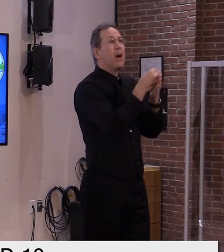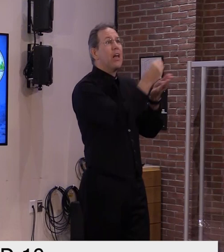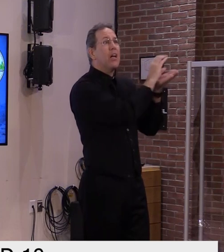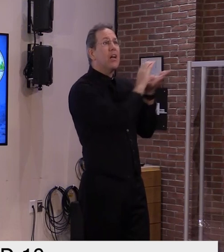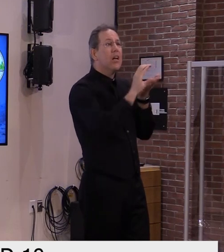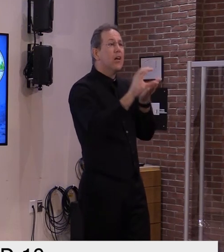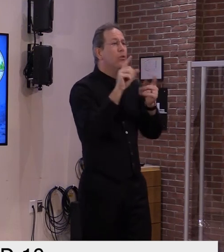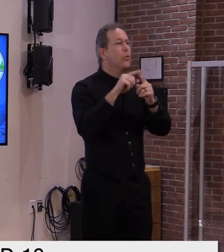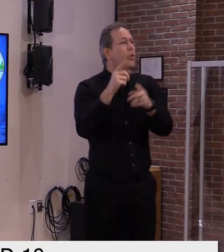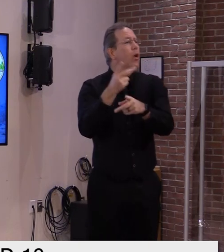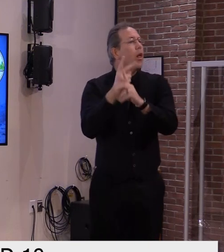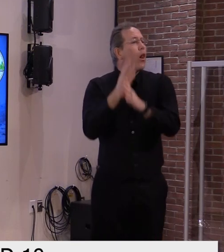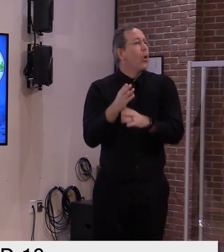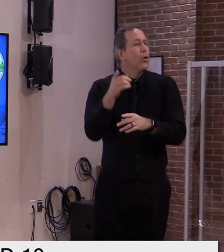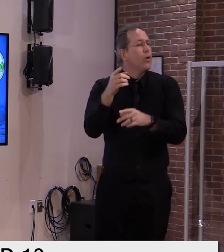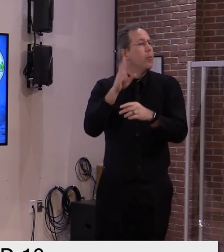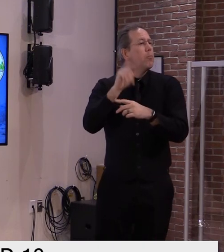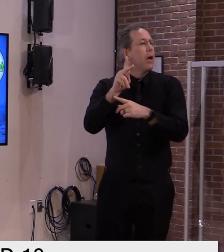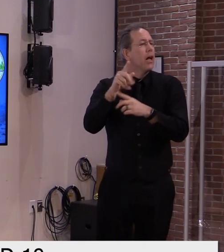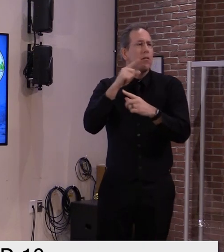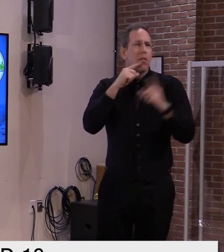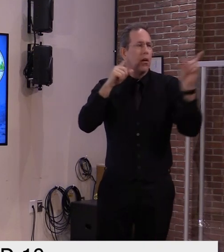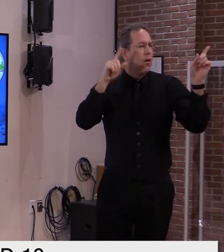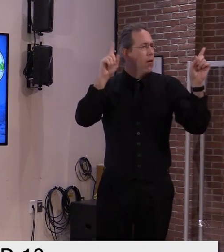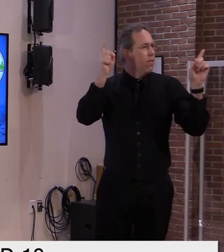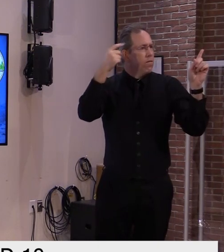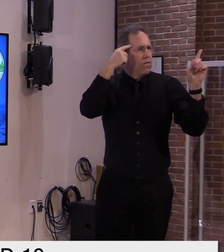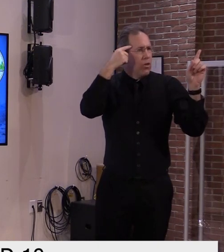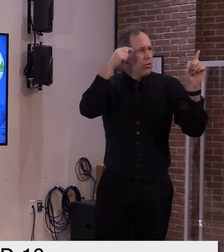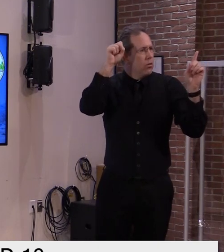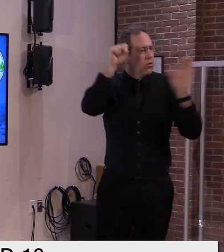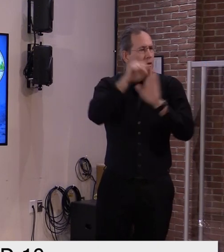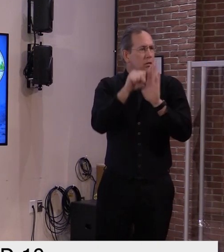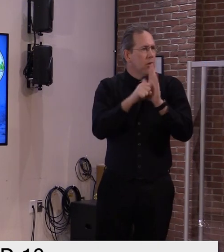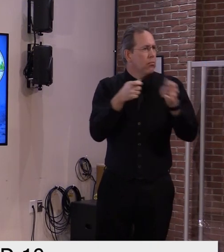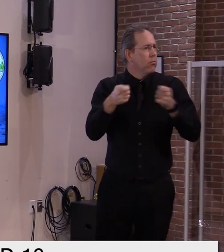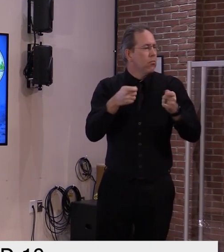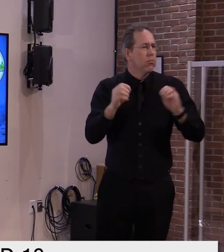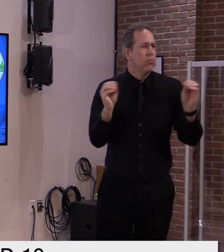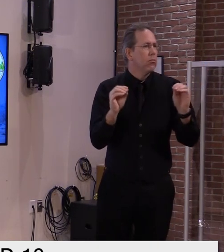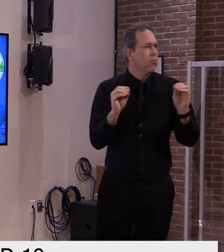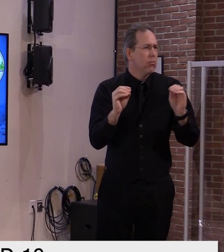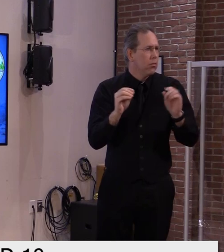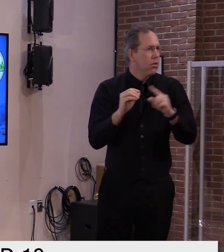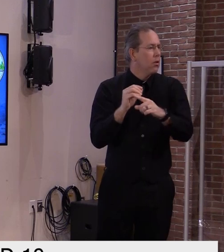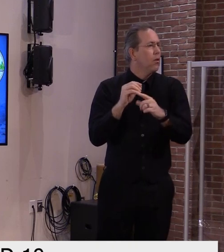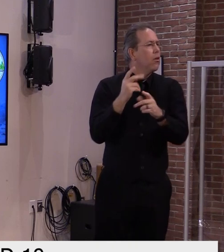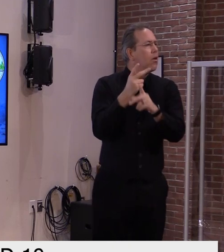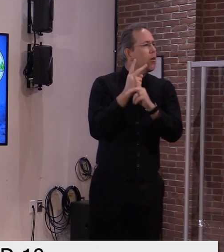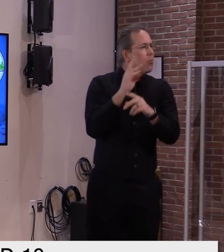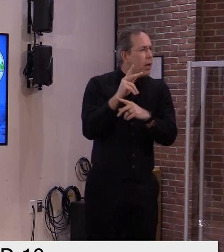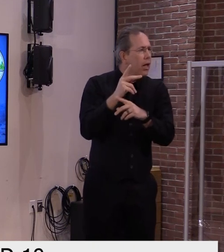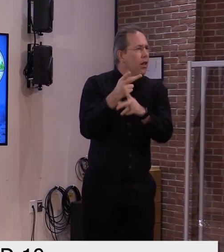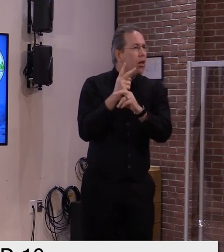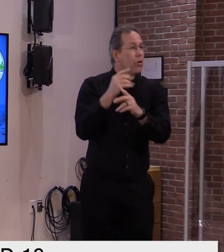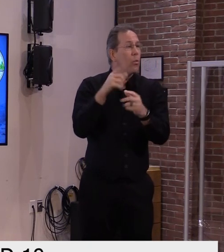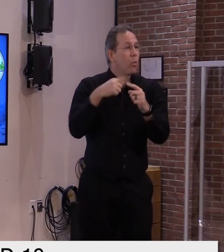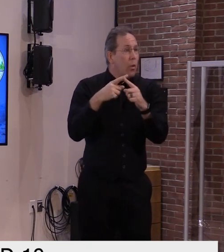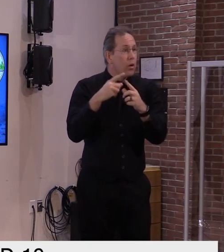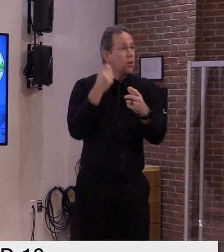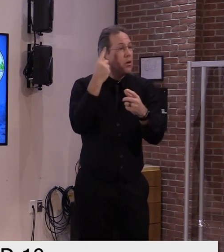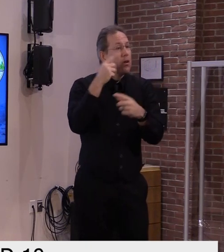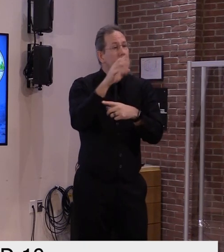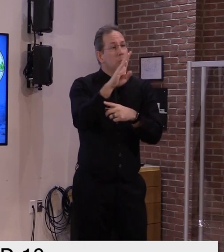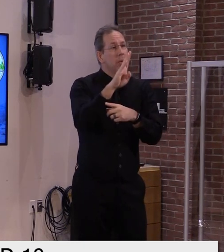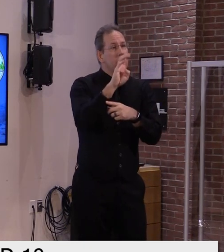or federal government. It's important to note, as of today, the SBA has launched the program only for specific